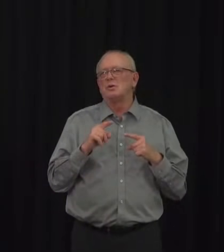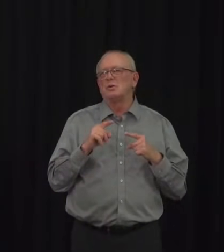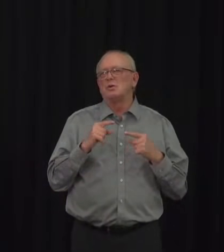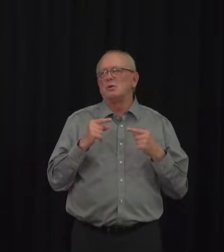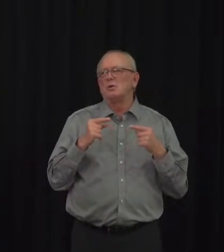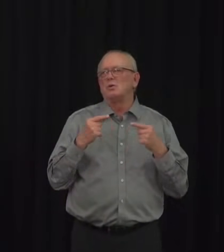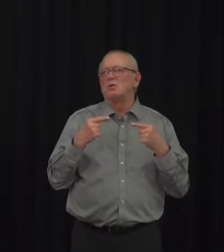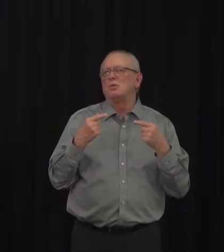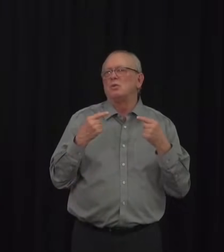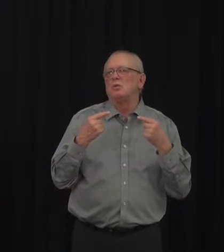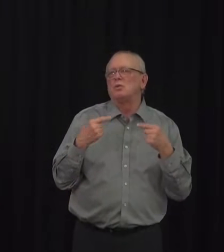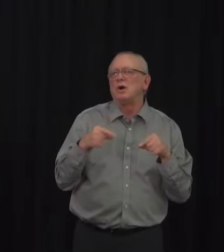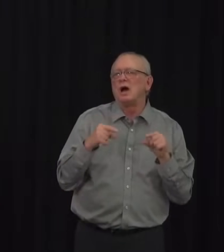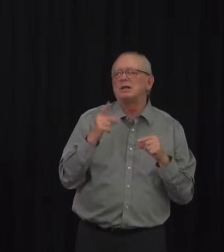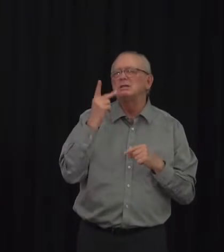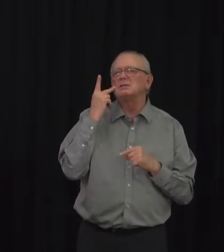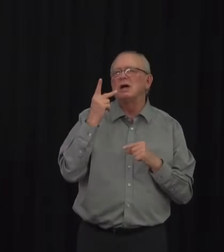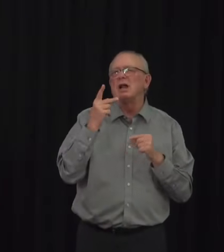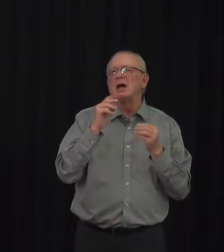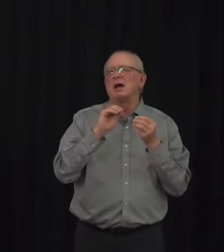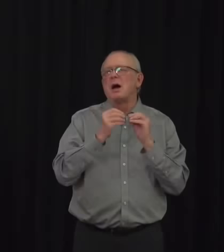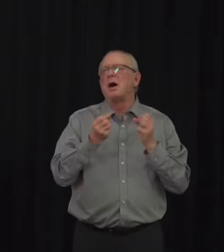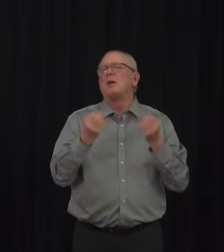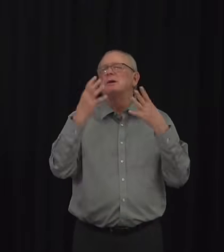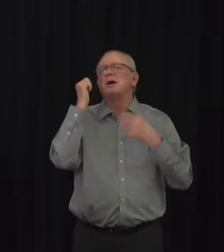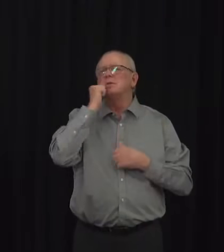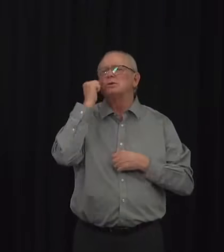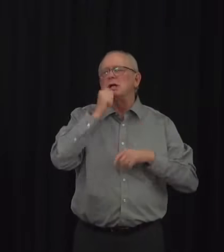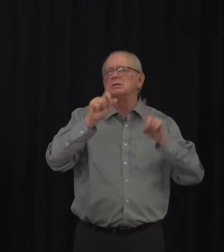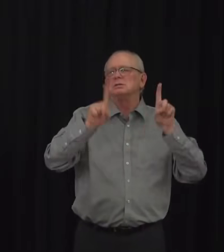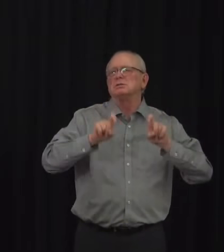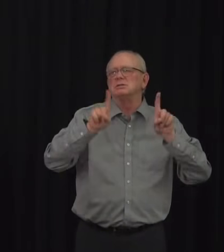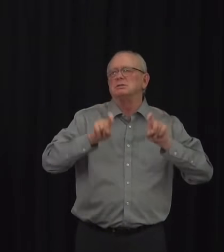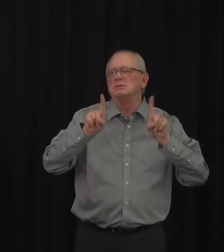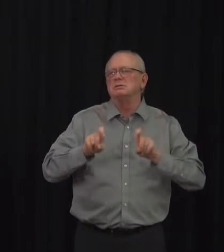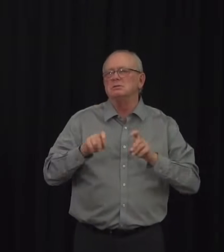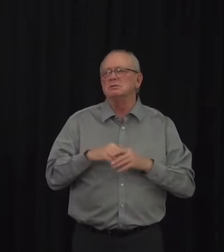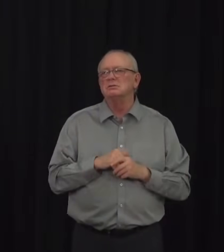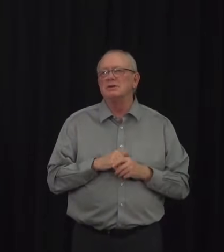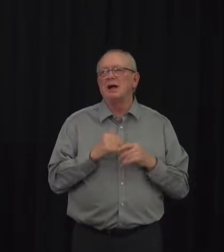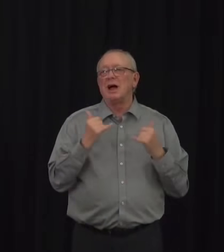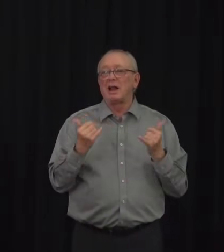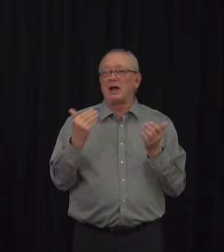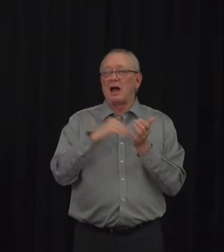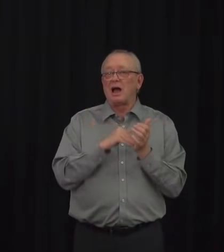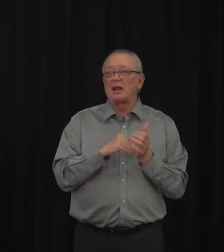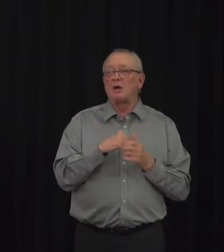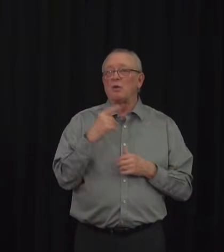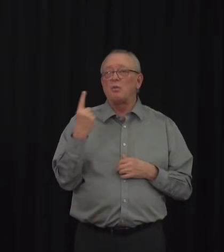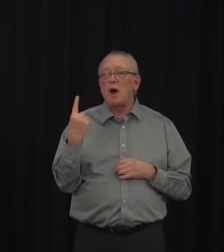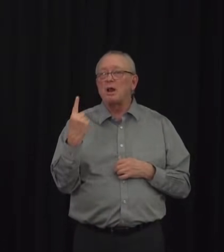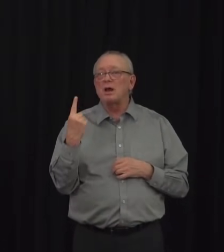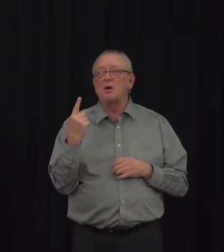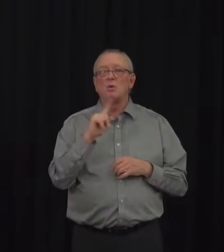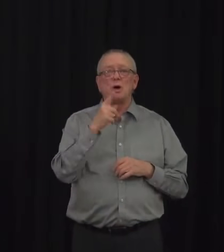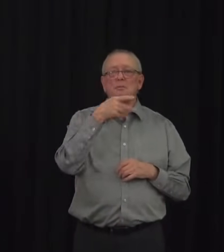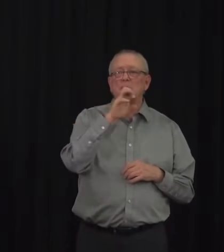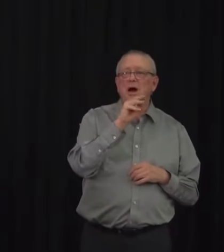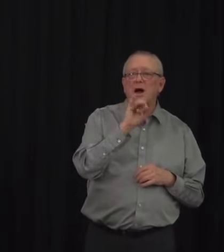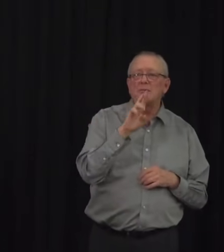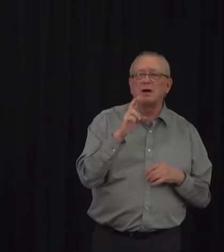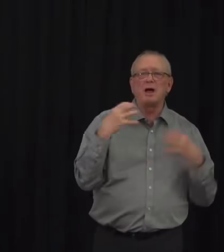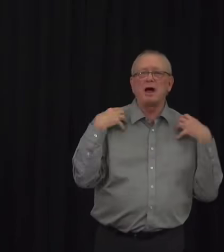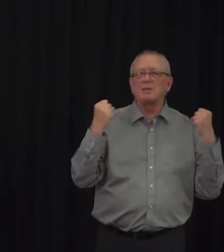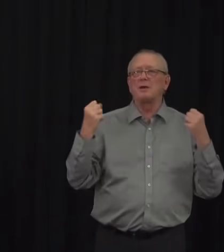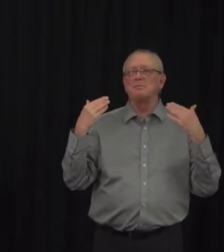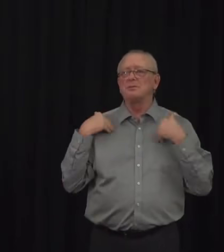Now, the question, you are once again not joined by the Premier or the Health Minister. Do you think it would be easier to communicate health priorities and to